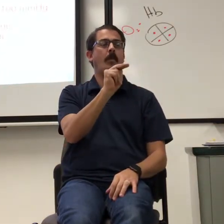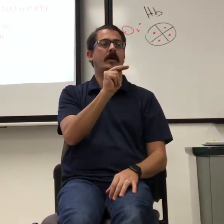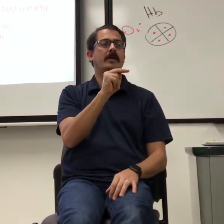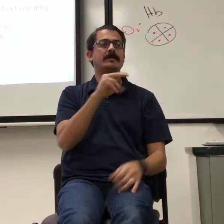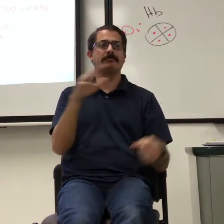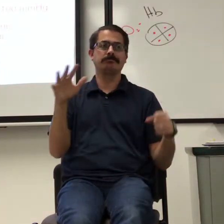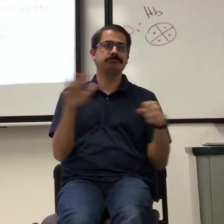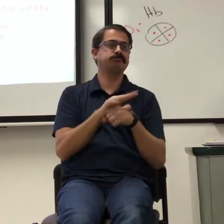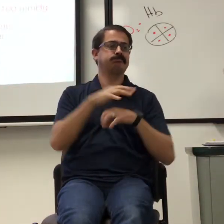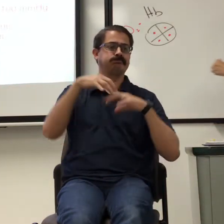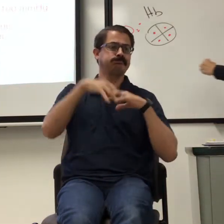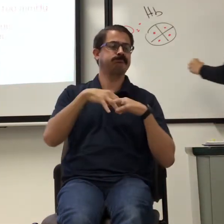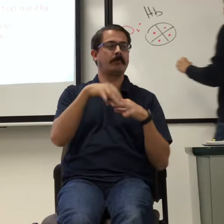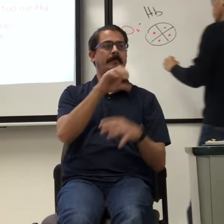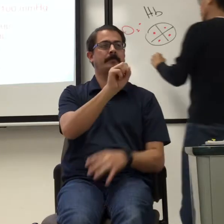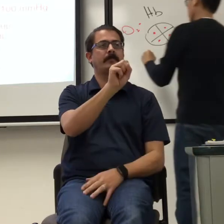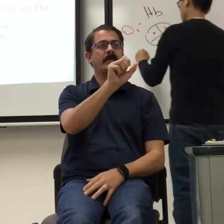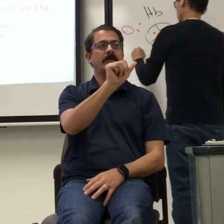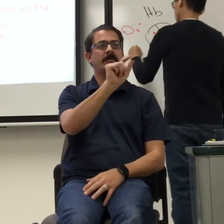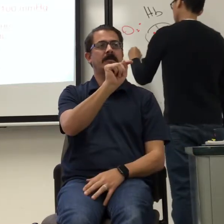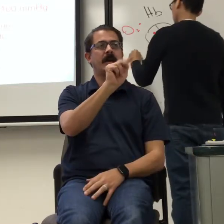100%.